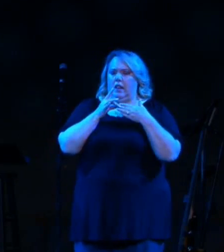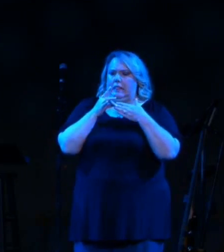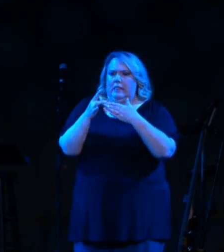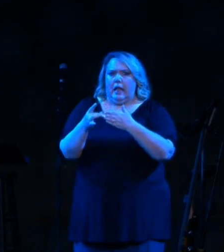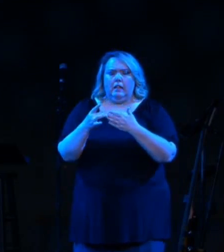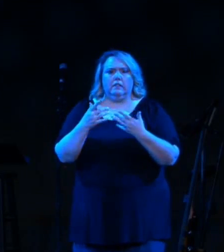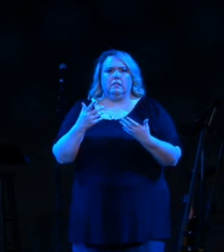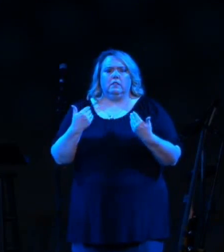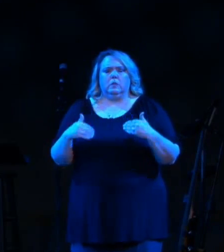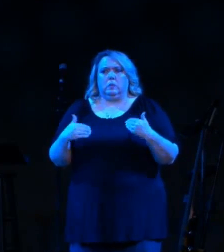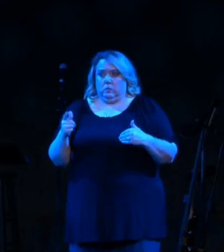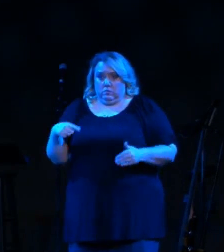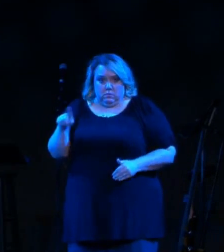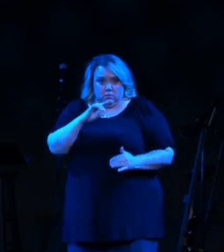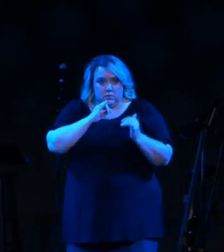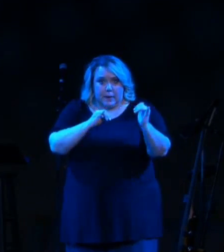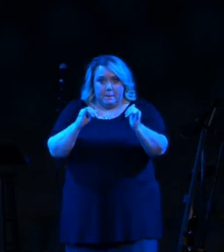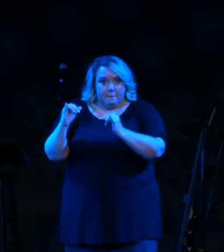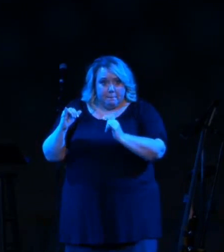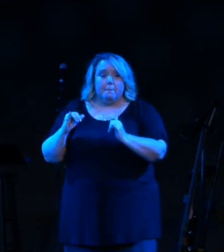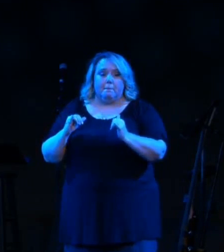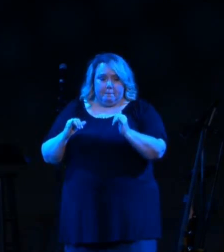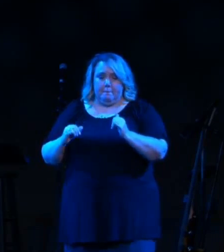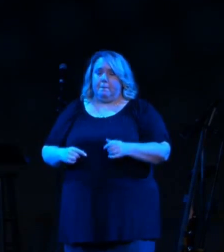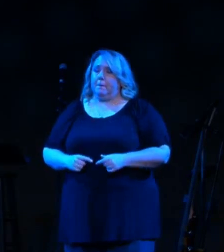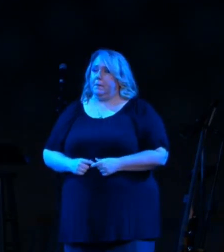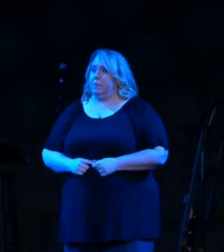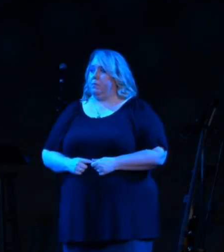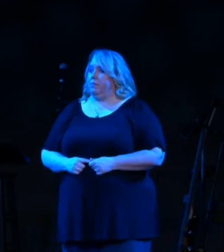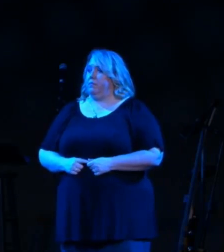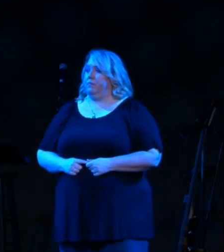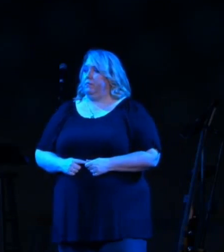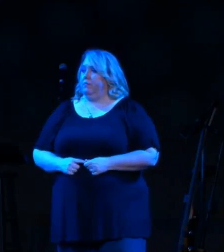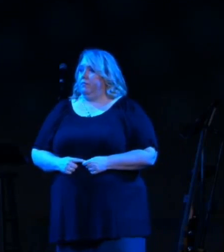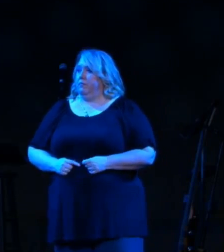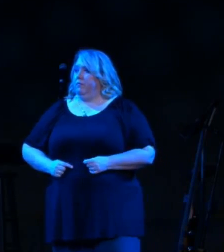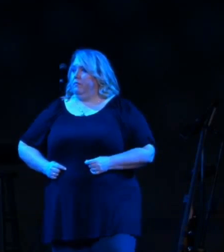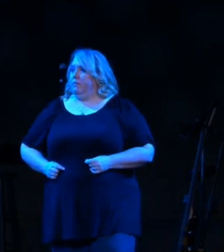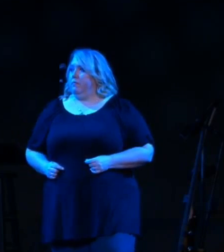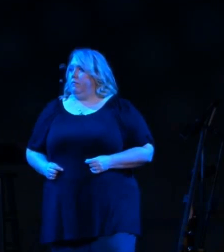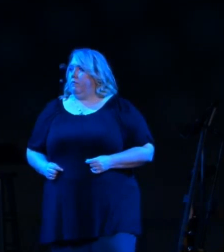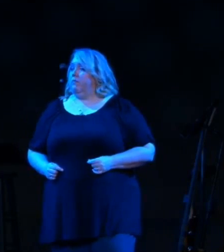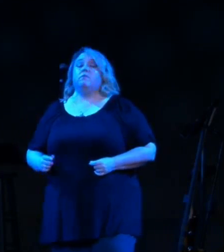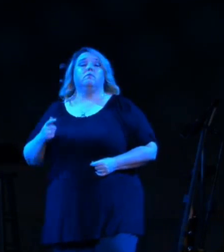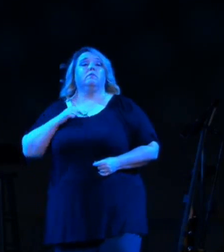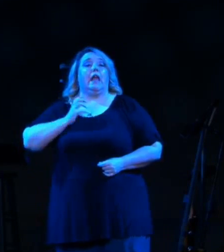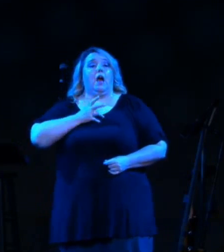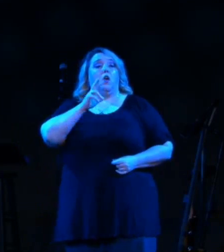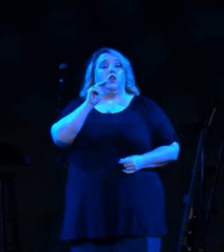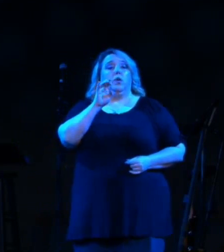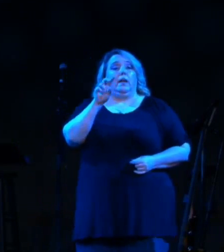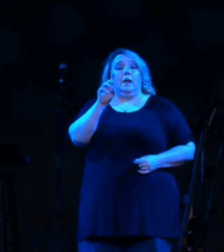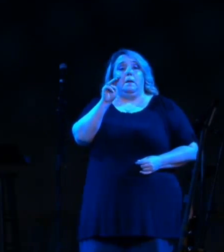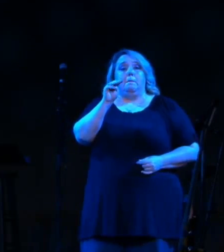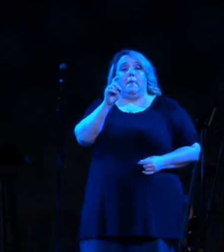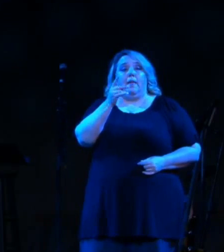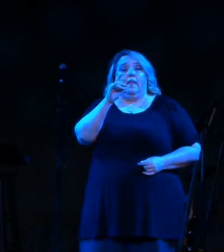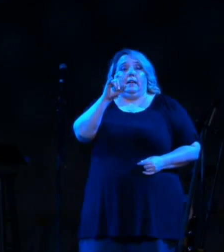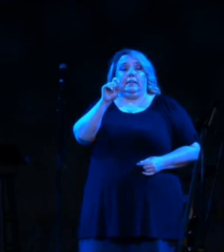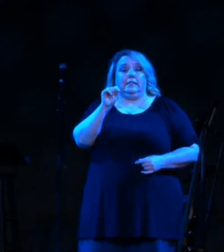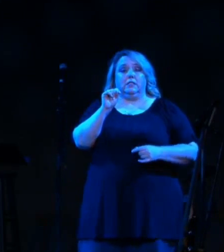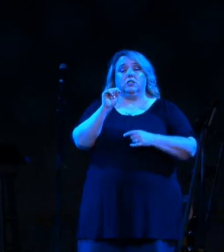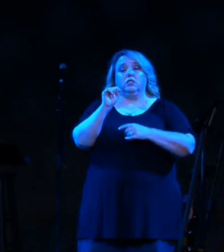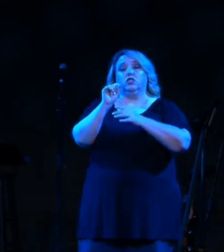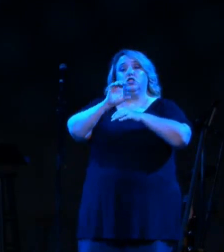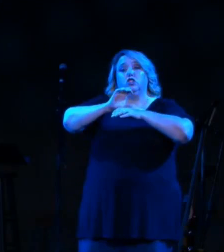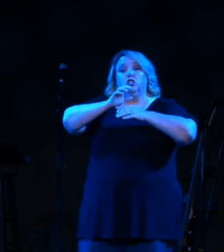Yeah. So here's some of what we are doing in the Uniting Methodist Church movement. You've been given handouts. It'll be in